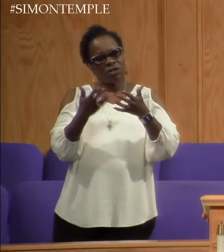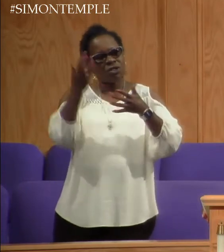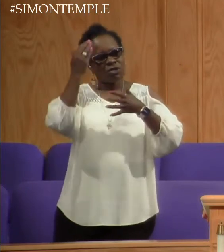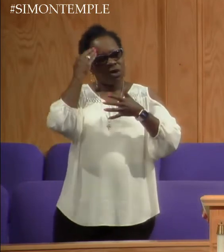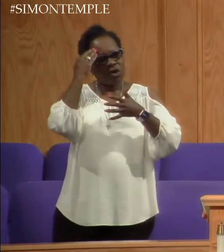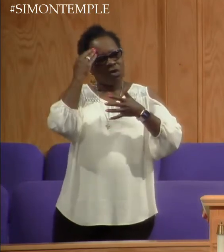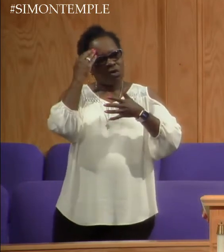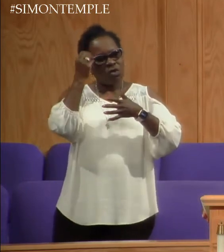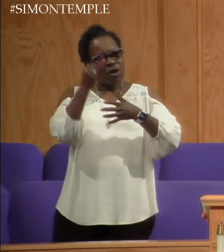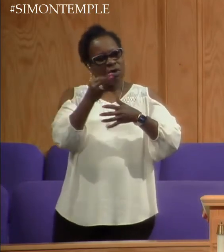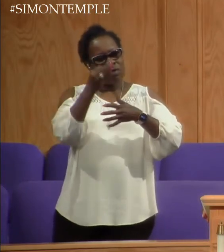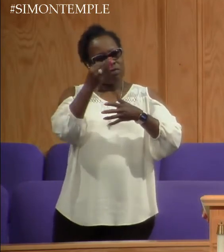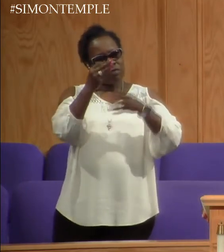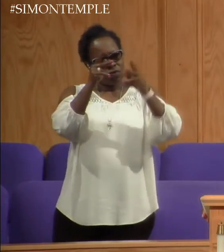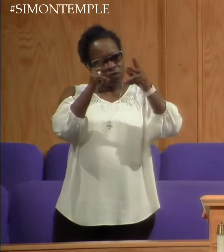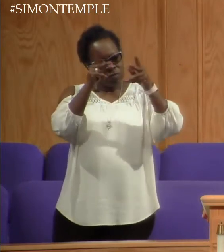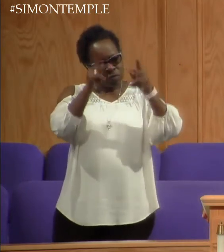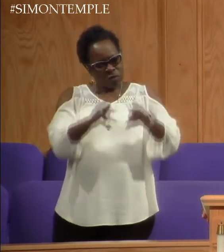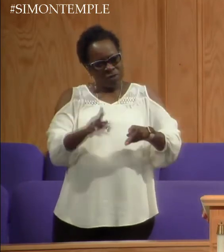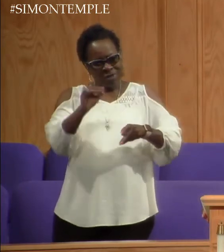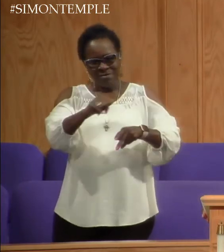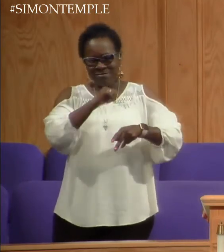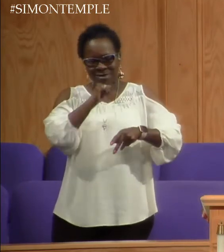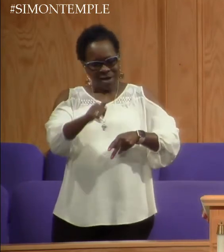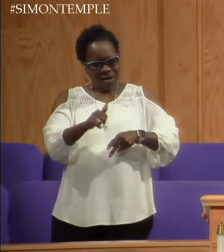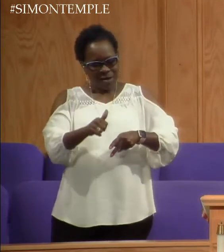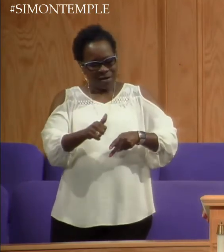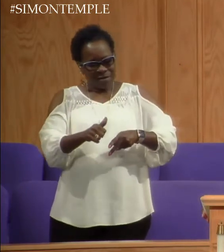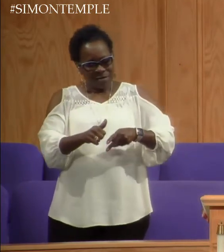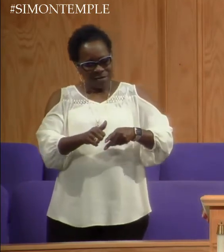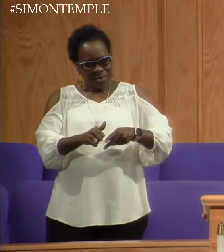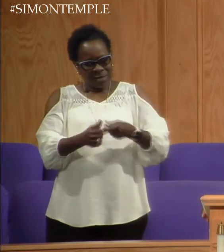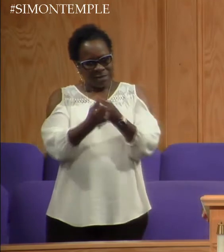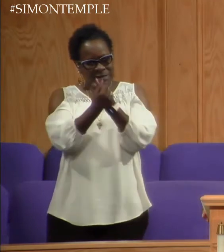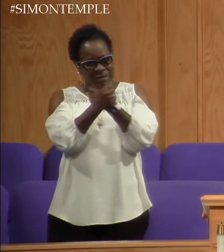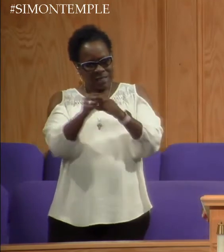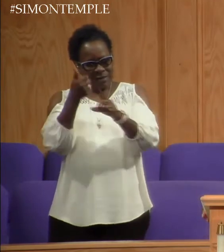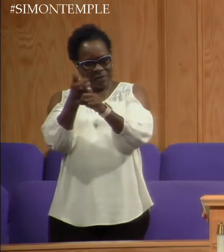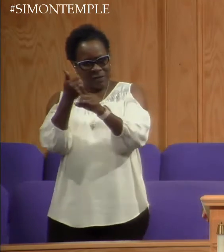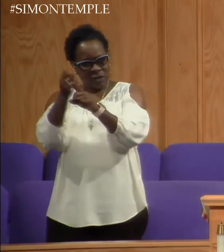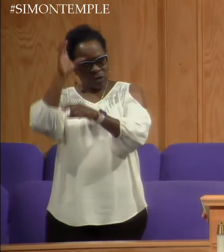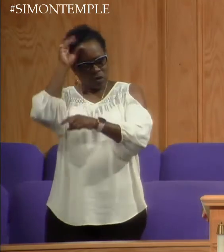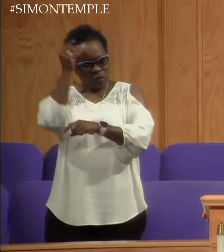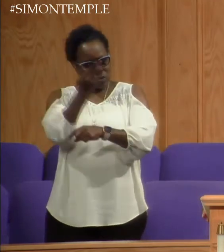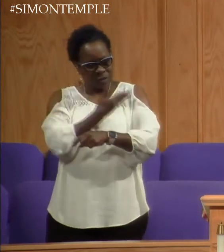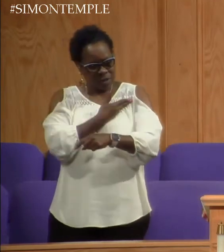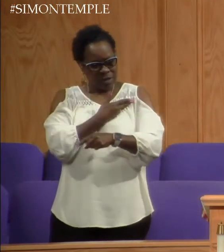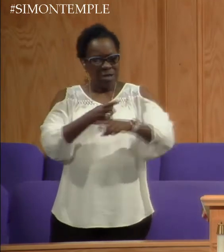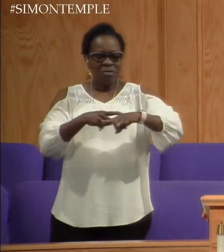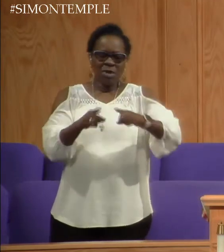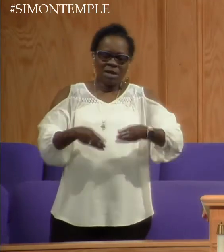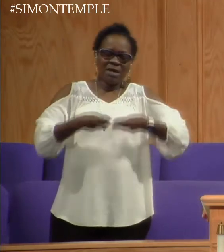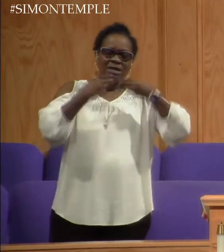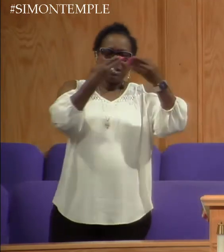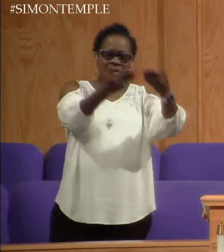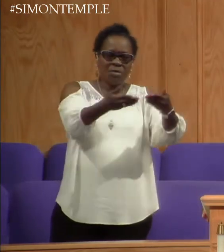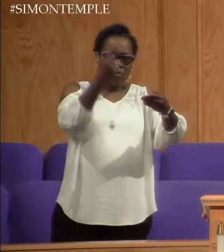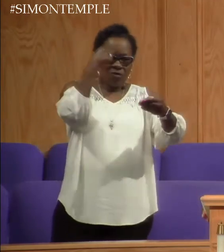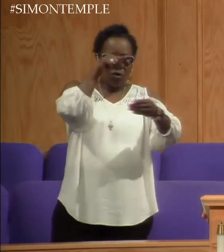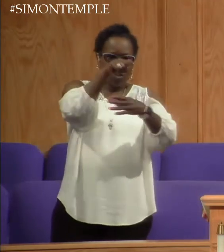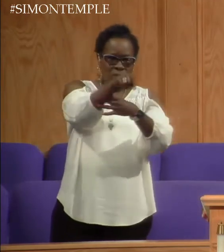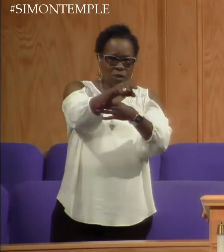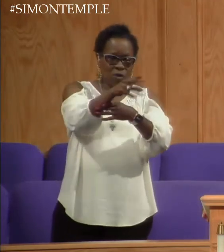of the one who did not spare his own son but gave up for you is with you? Mm-hmm. If you